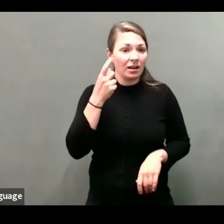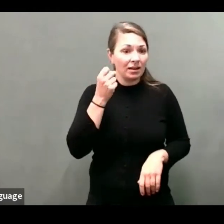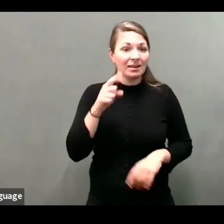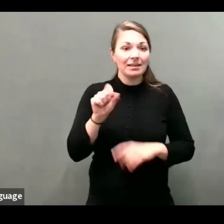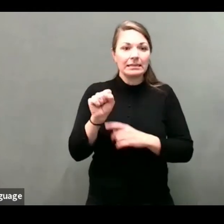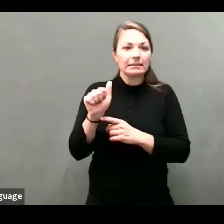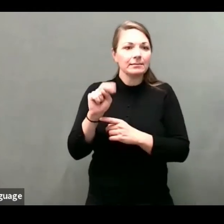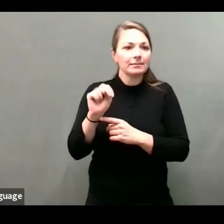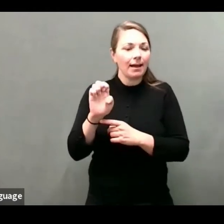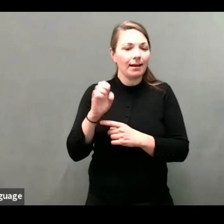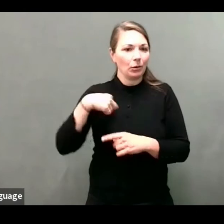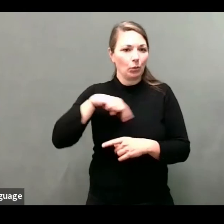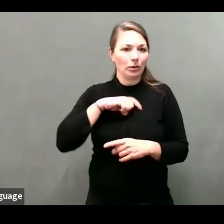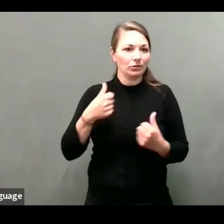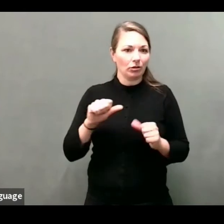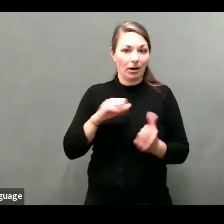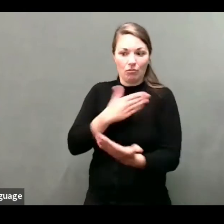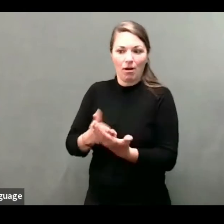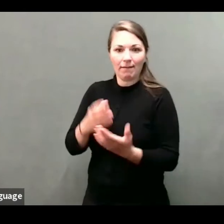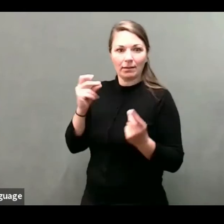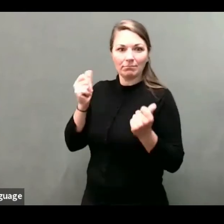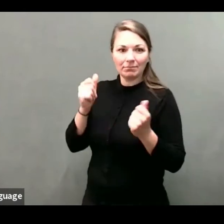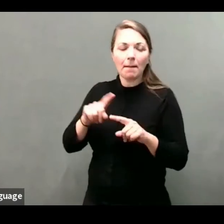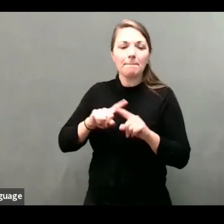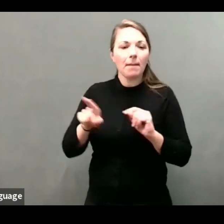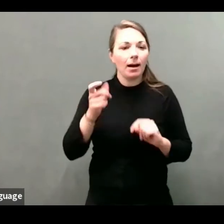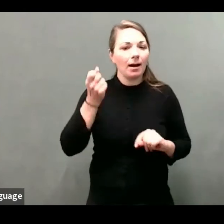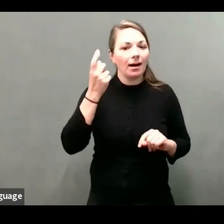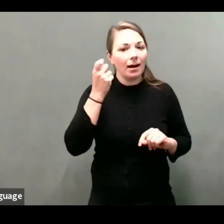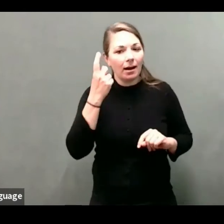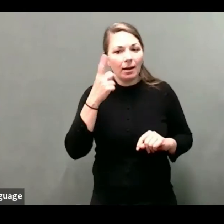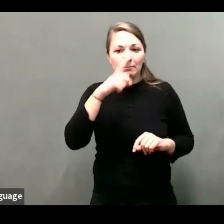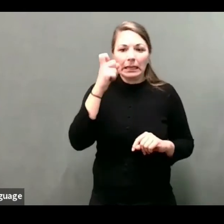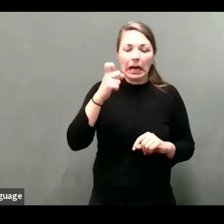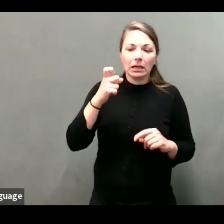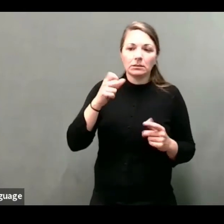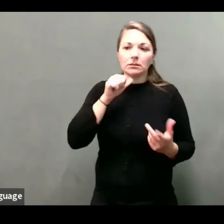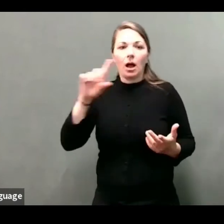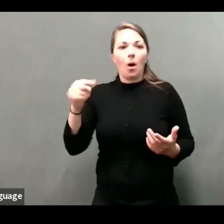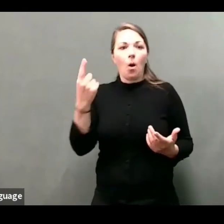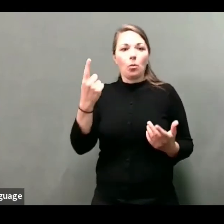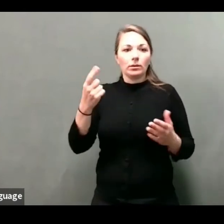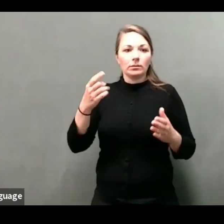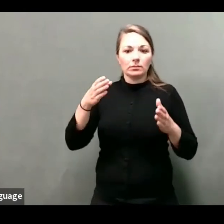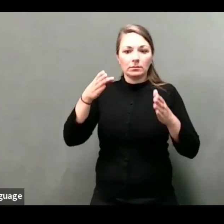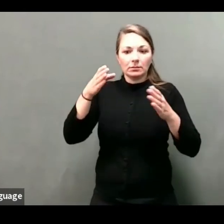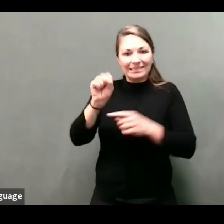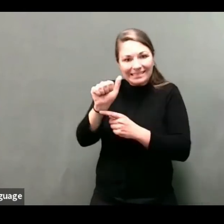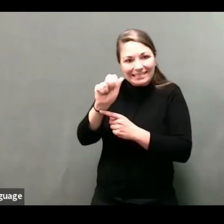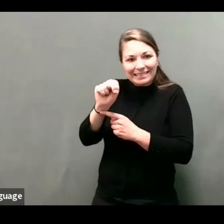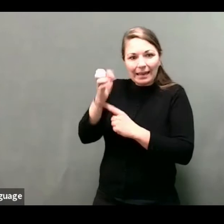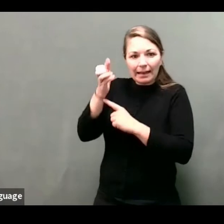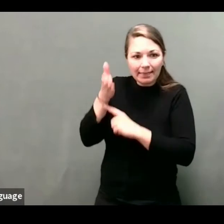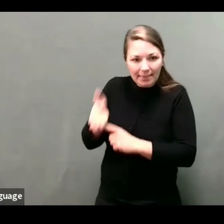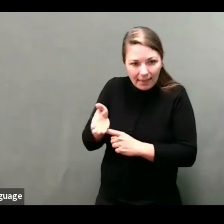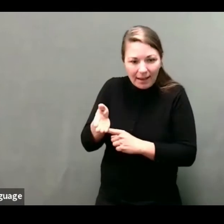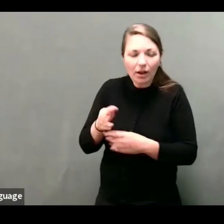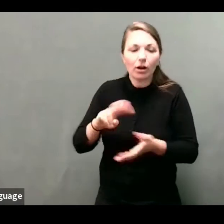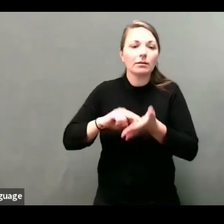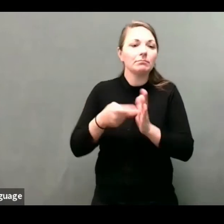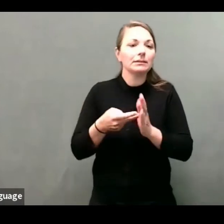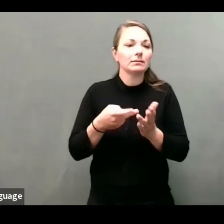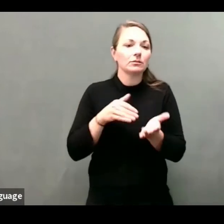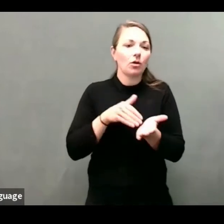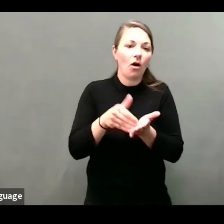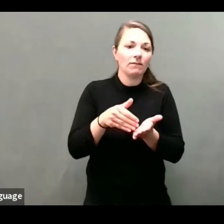quick as possible. And again, just because there's not necessarily an on-site SANE at all times, there's typically some